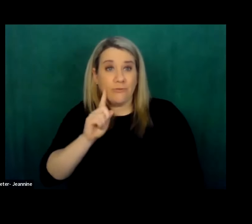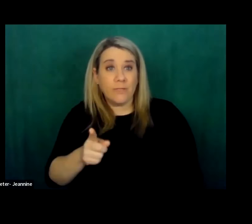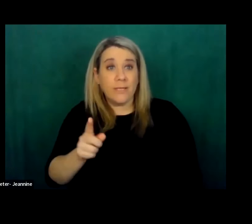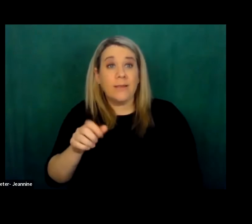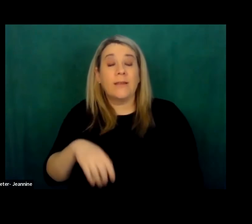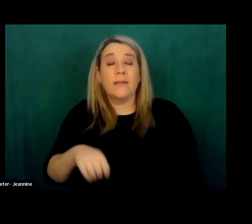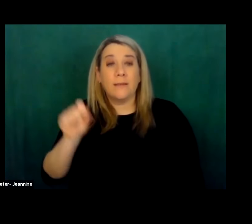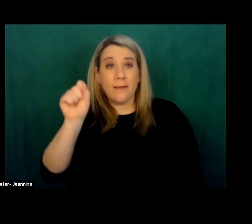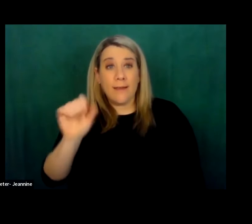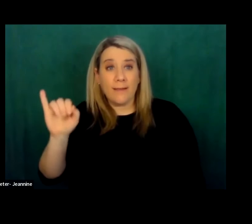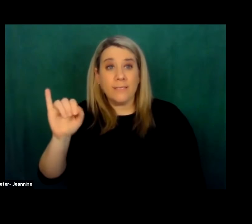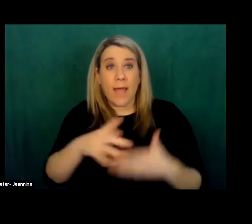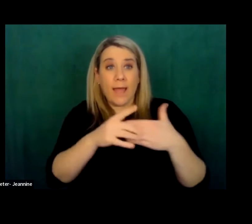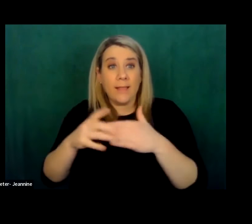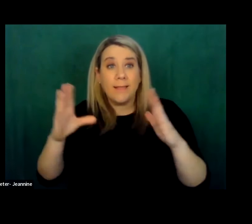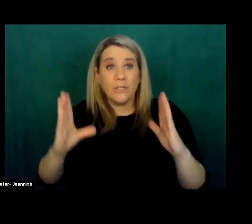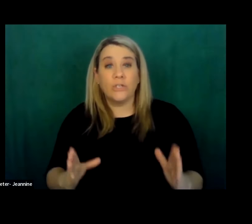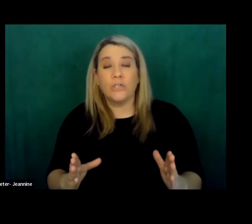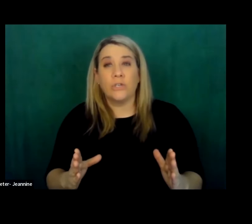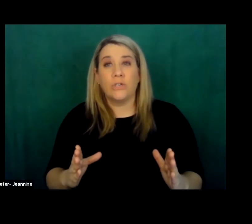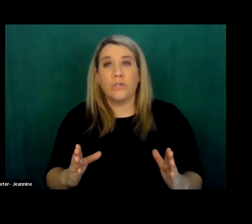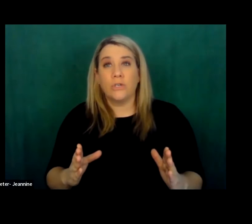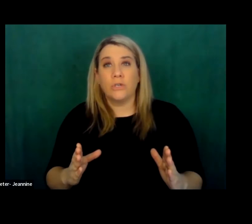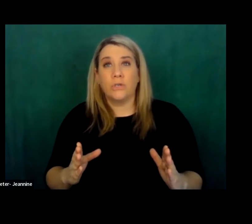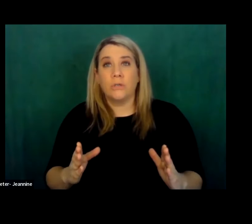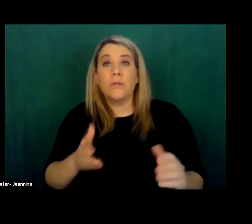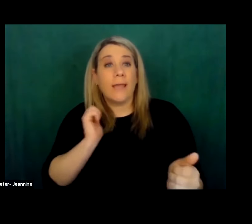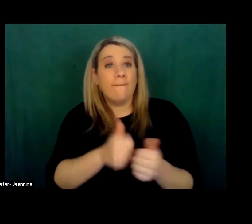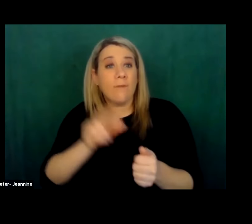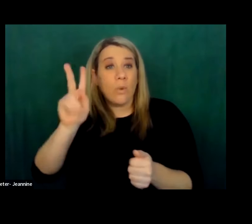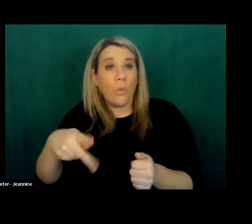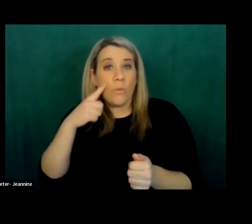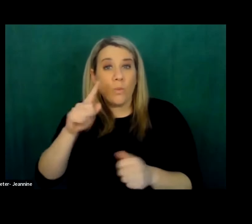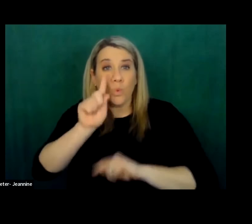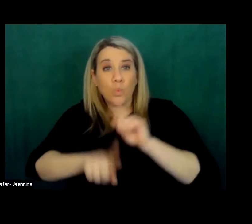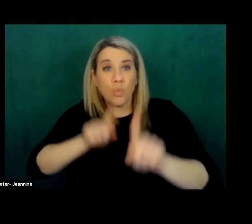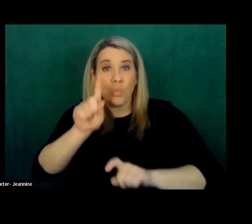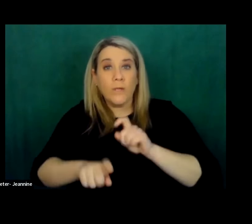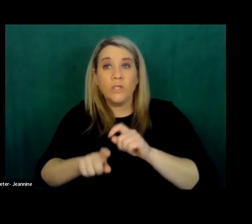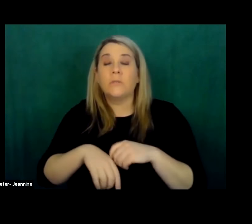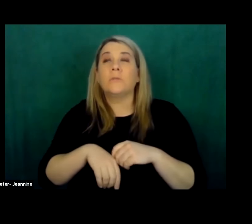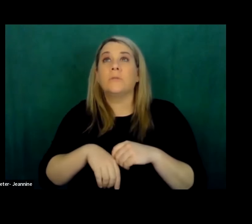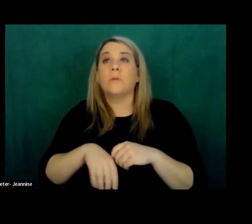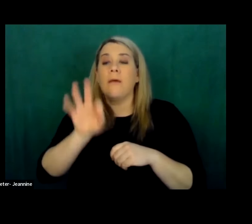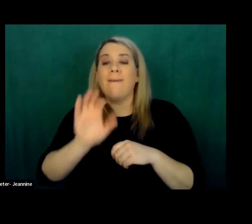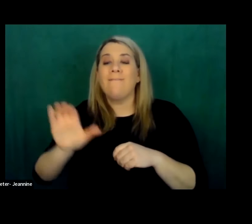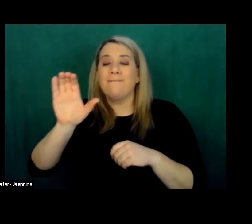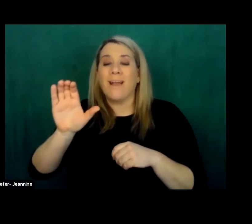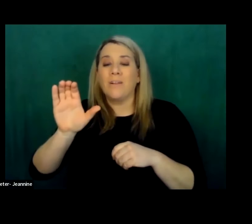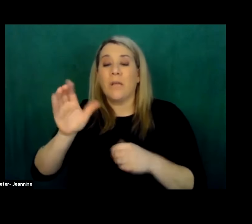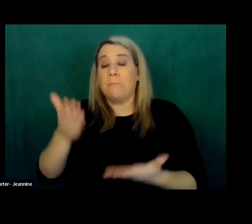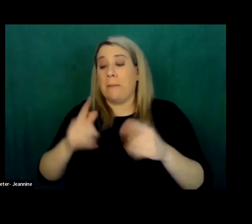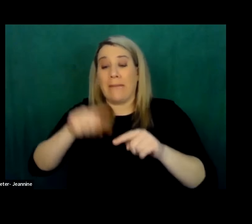SI leaders can follow up with questions that the faculty member can't necessarily do when they have a large